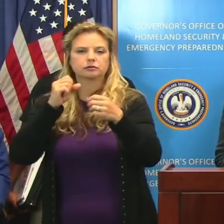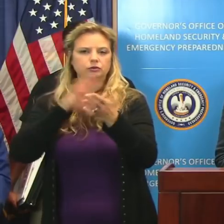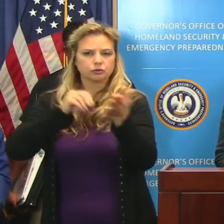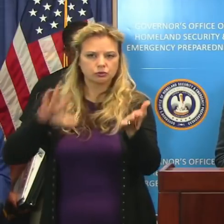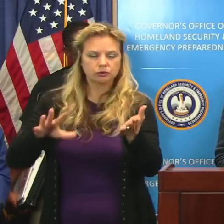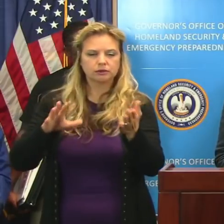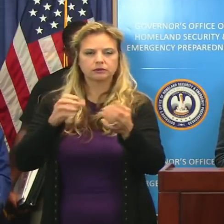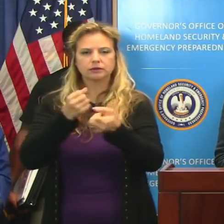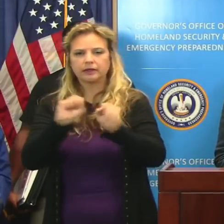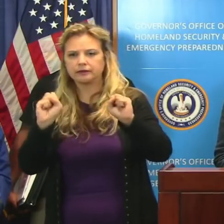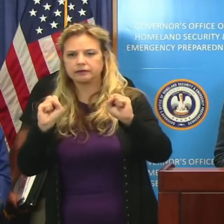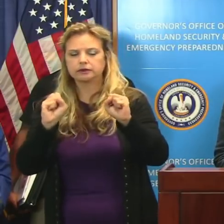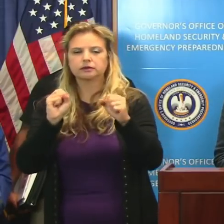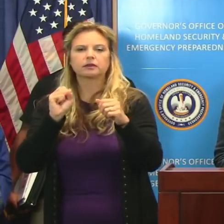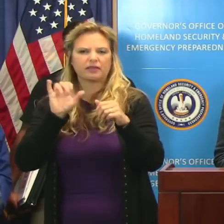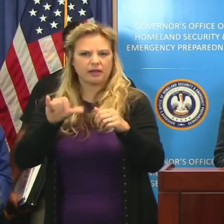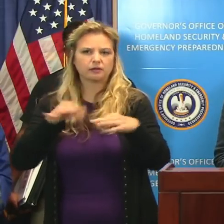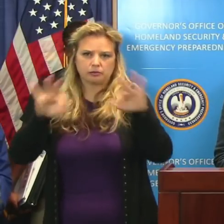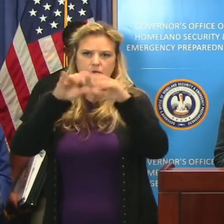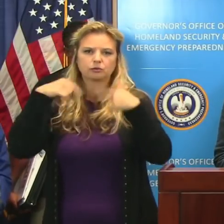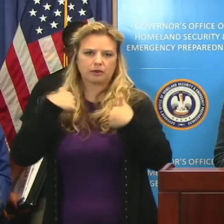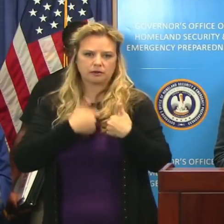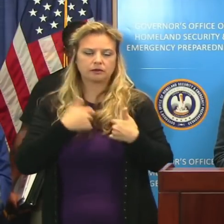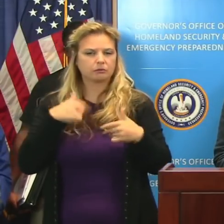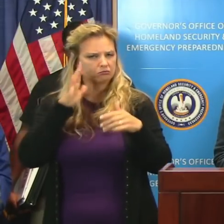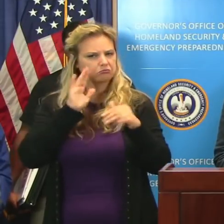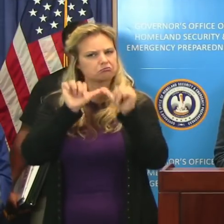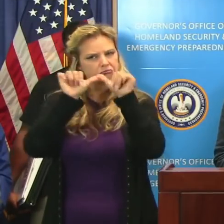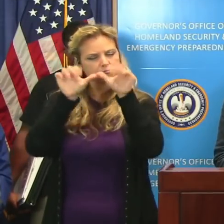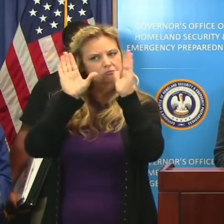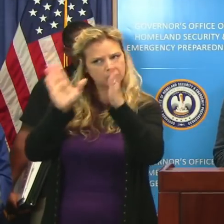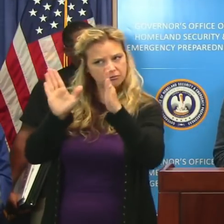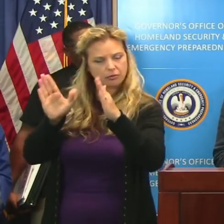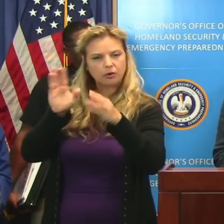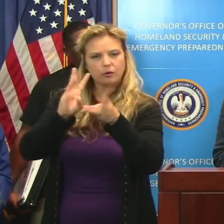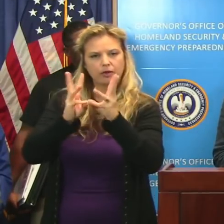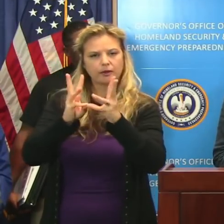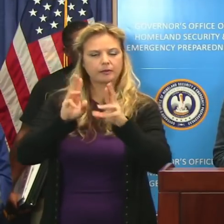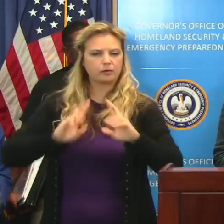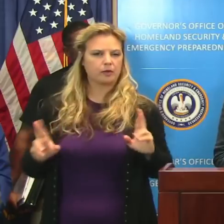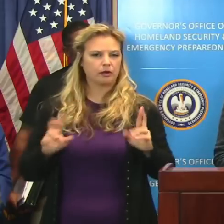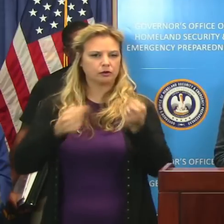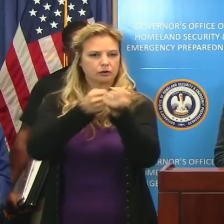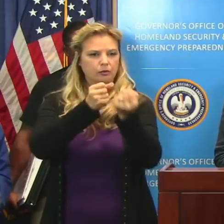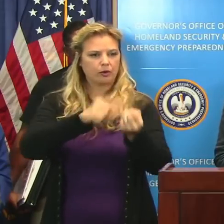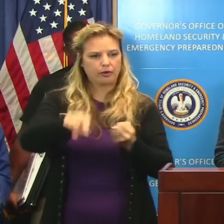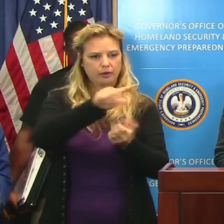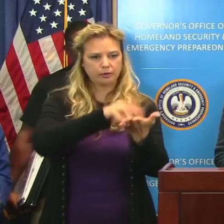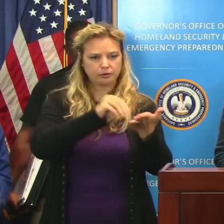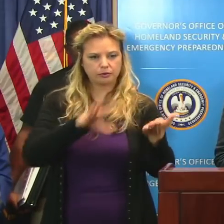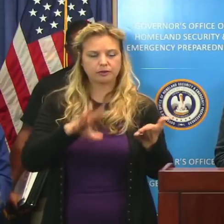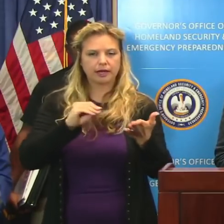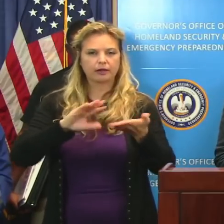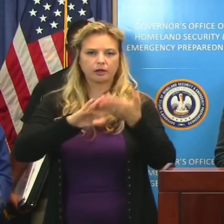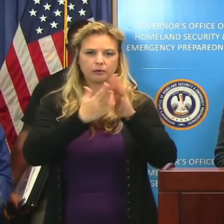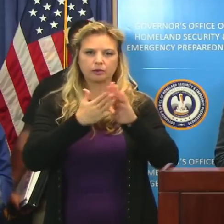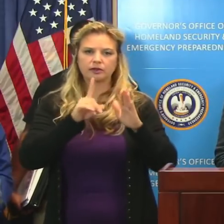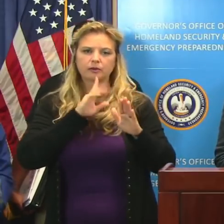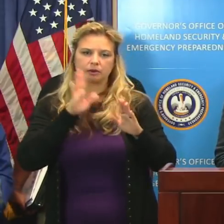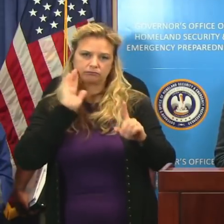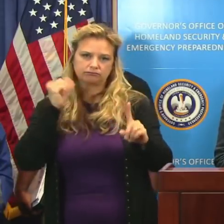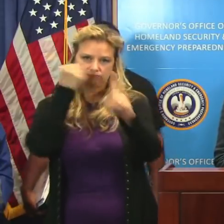us. And so we will continue to monitor the weather, to be ready to support those students and those communities that are